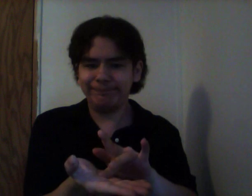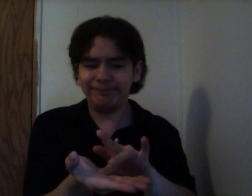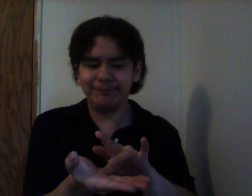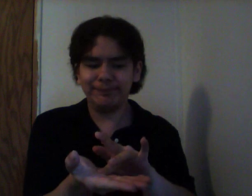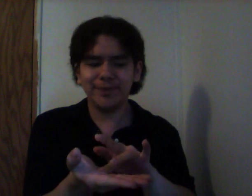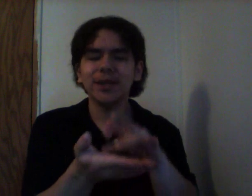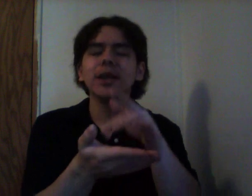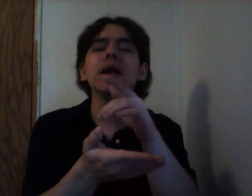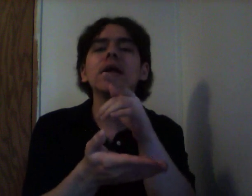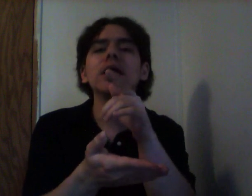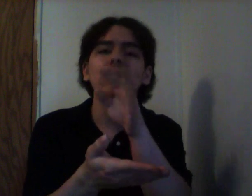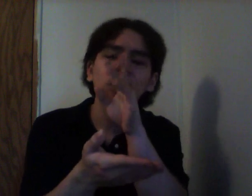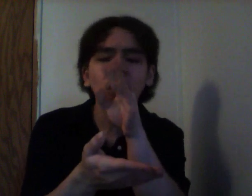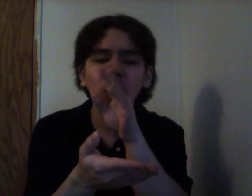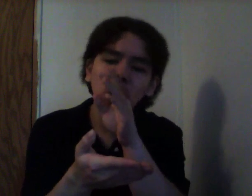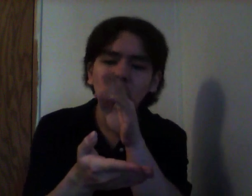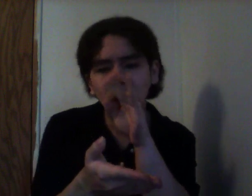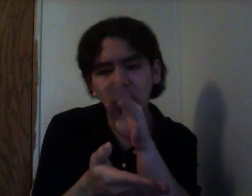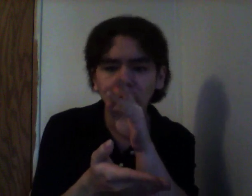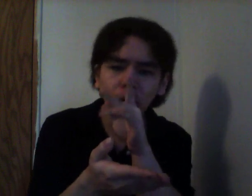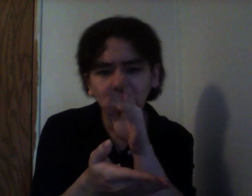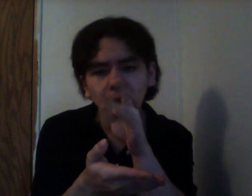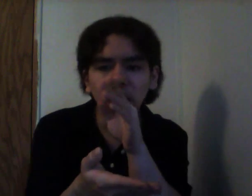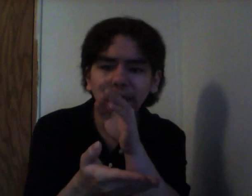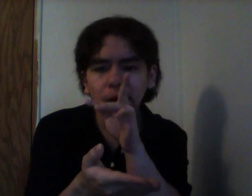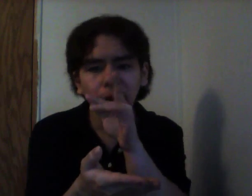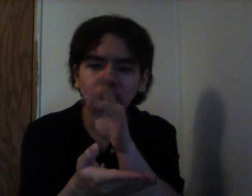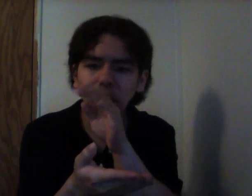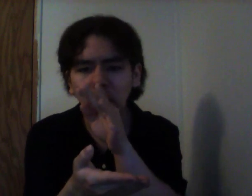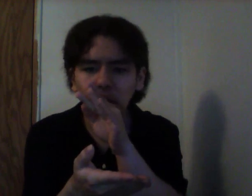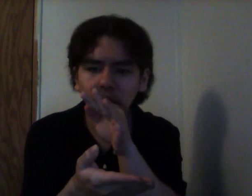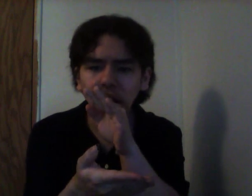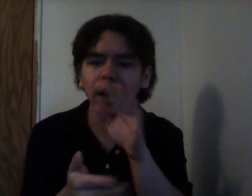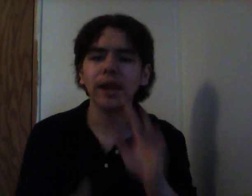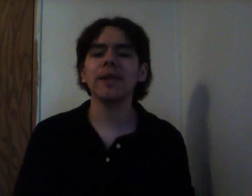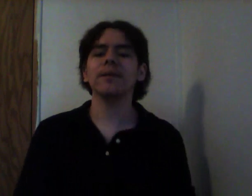Soy el políglota más irlandés del mundo.